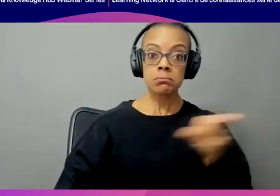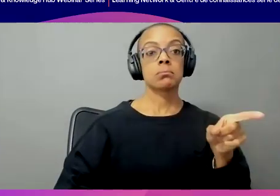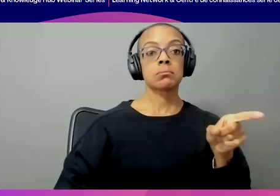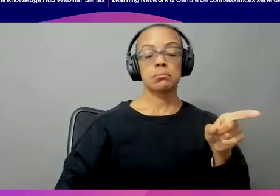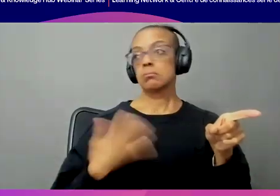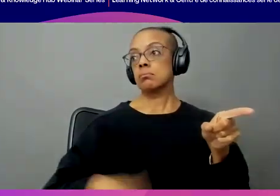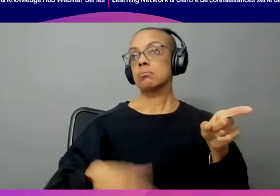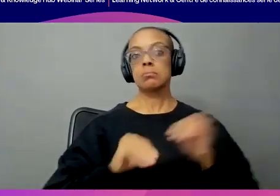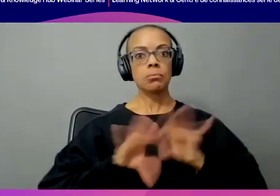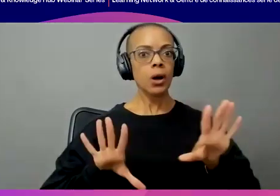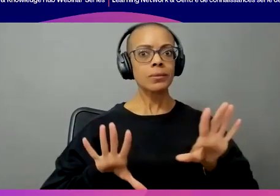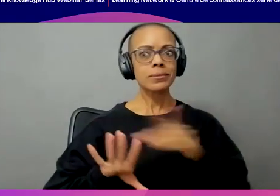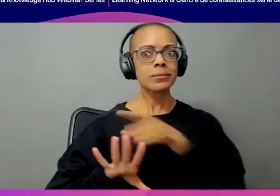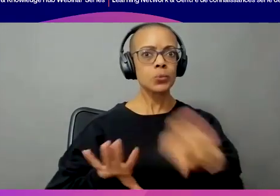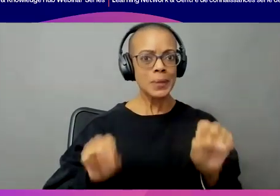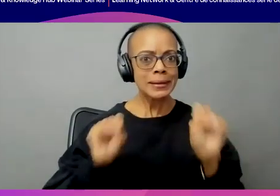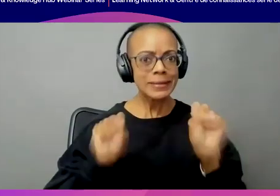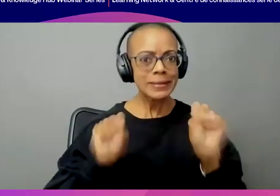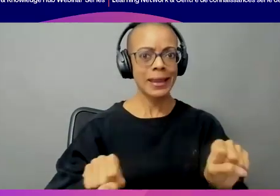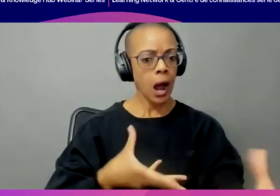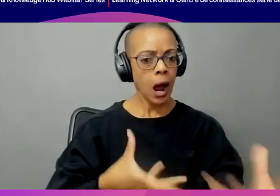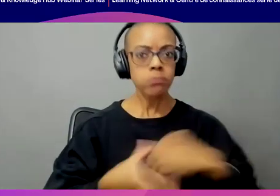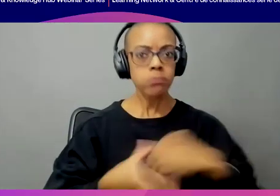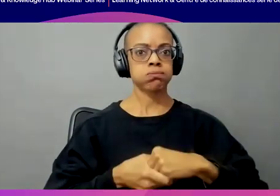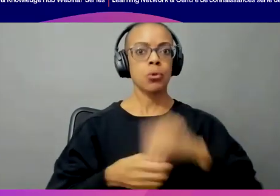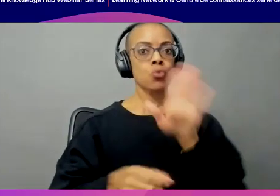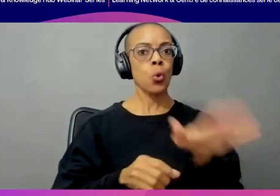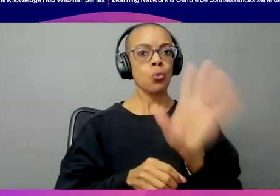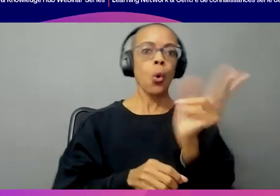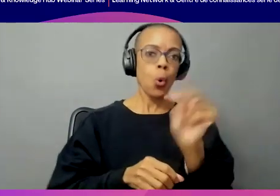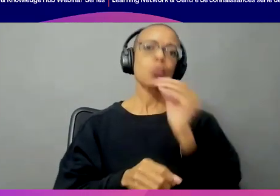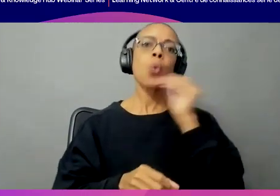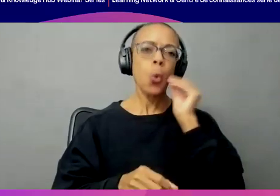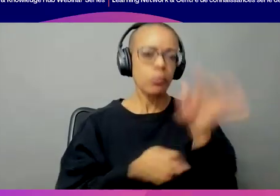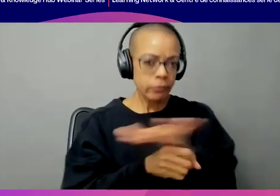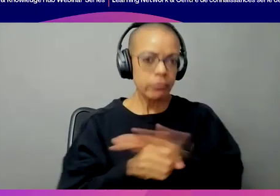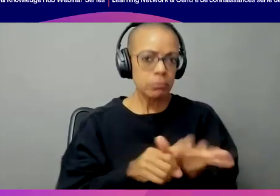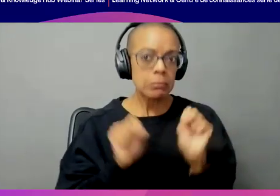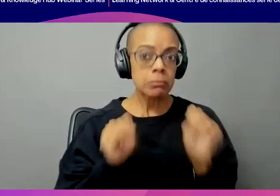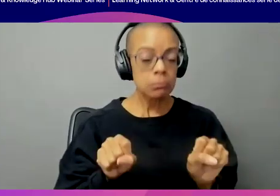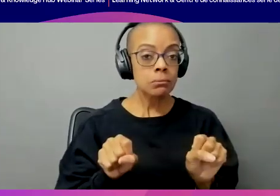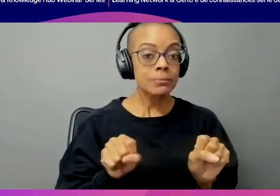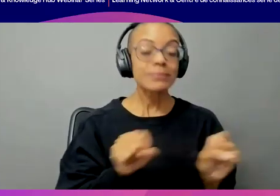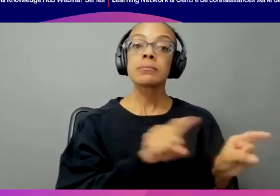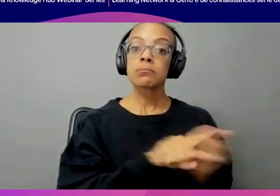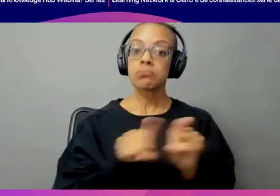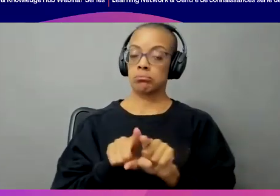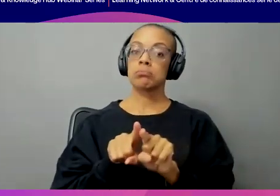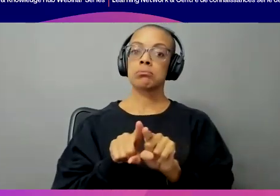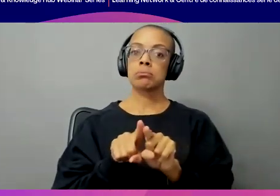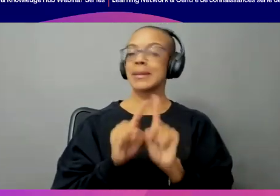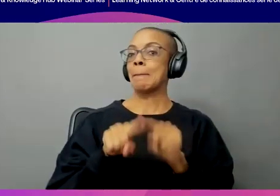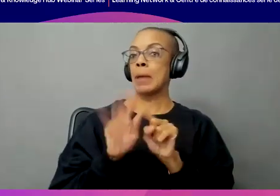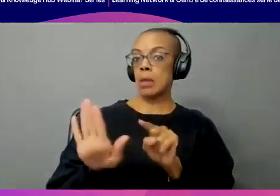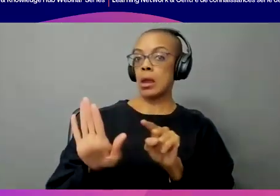that they have the ability to participate from their own environment. And they can also, depending on how they